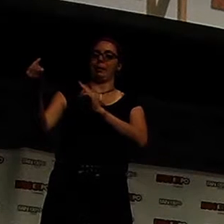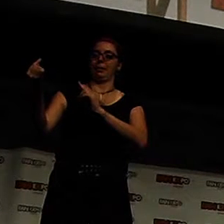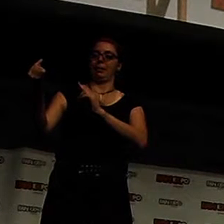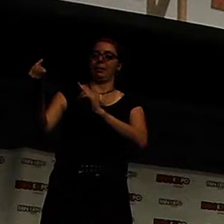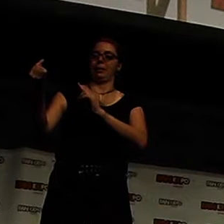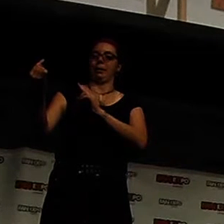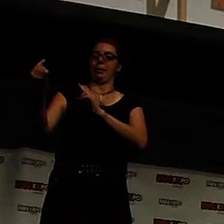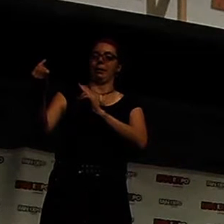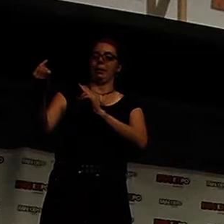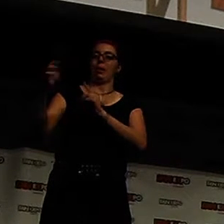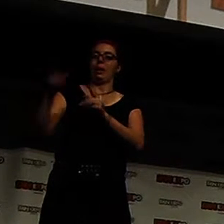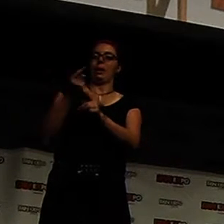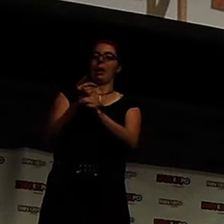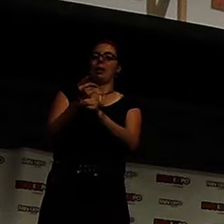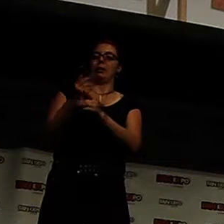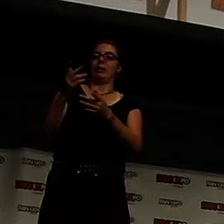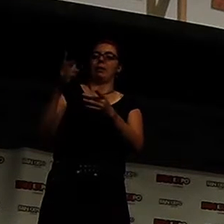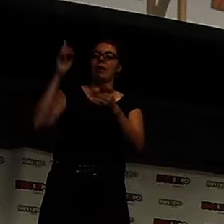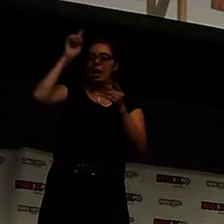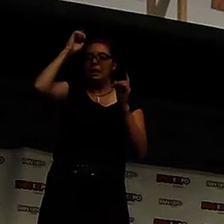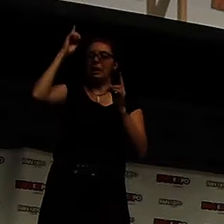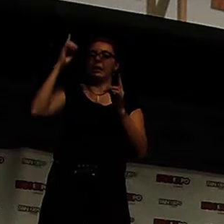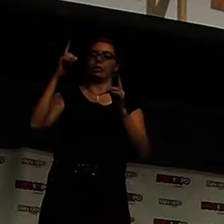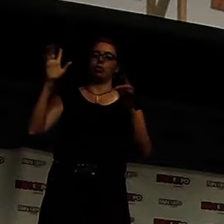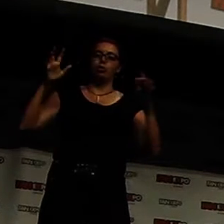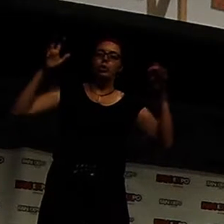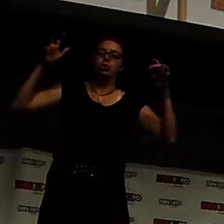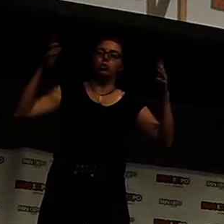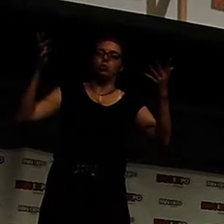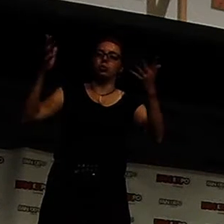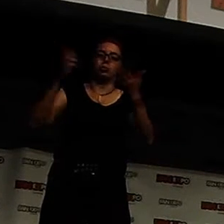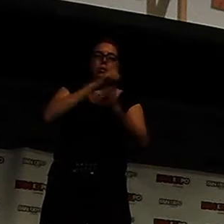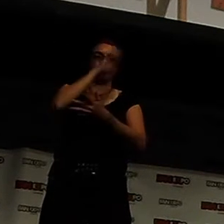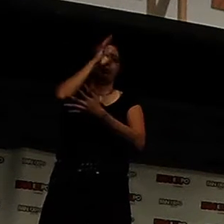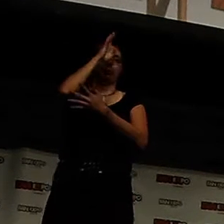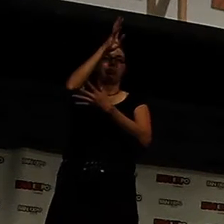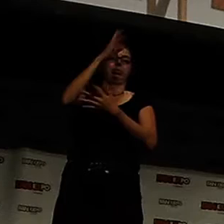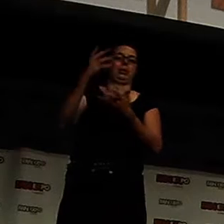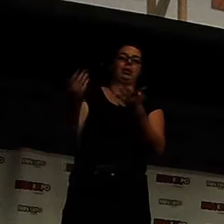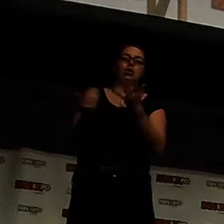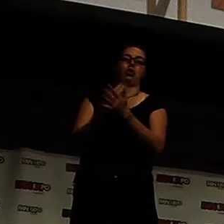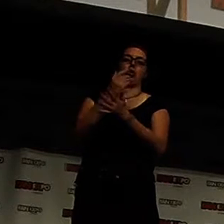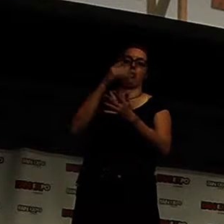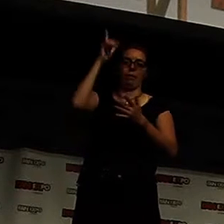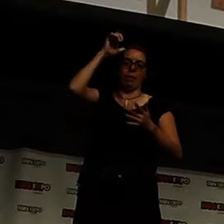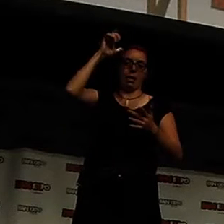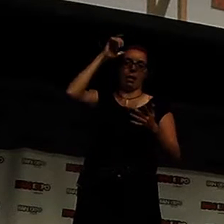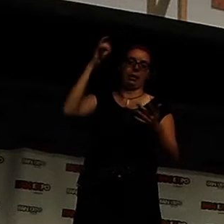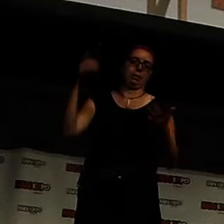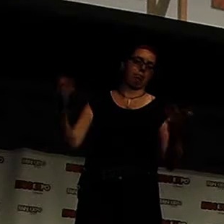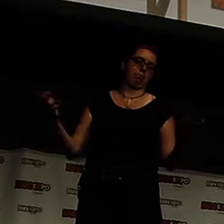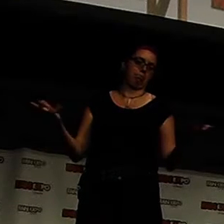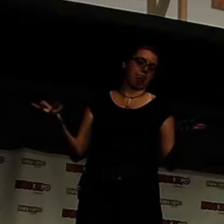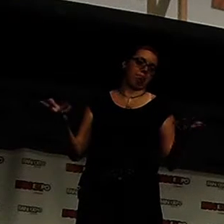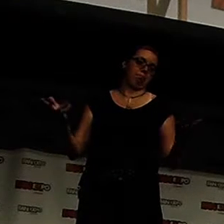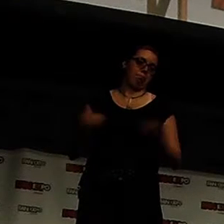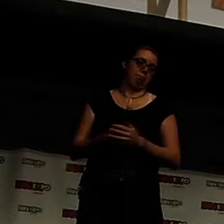them that you would want to face? Like, what kind of alien or creature would you want to be able to face that you think would be really fun? That's a really good question.